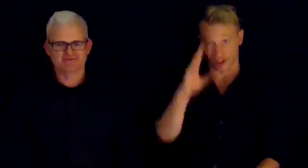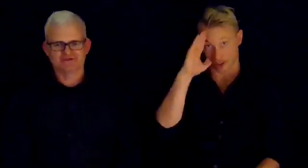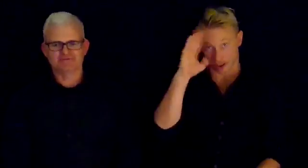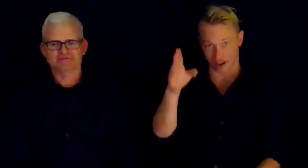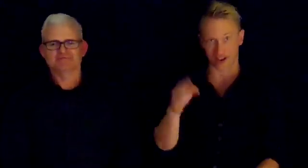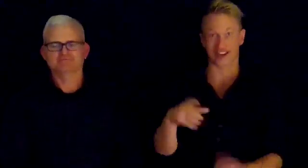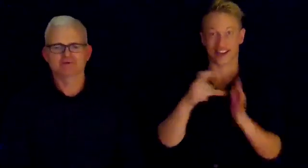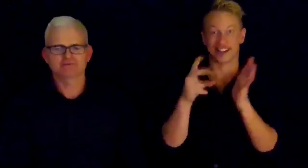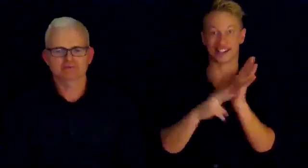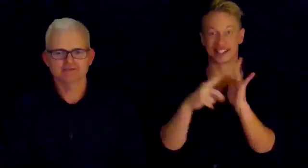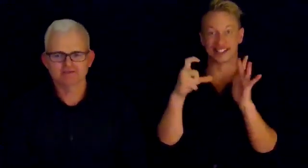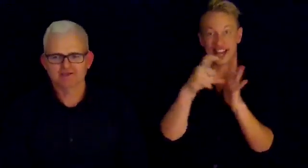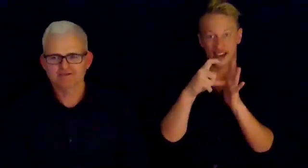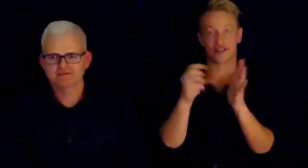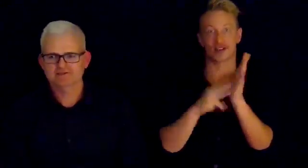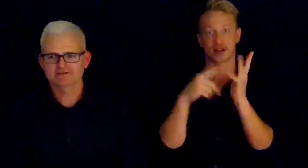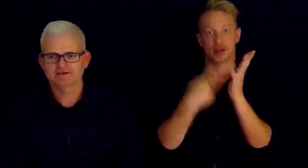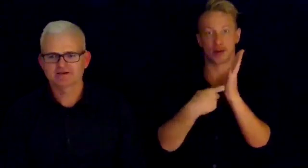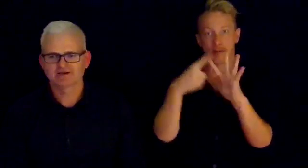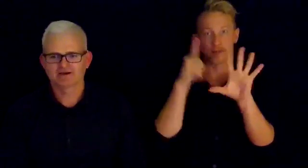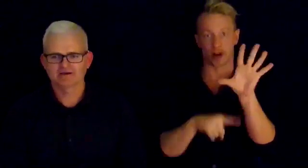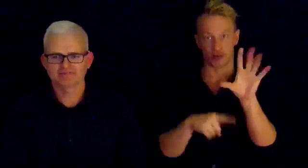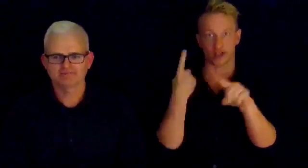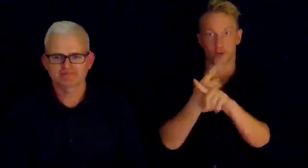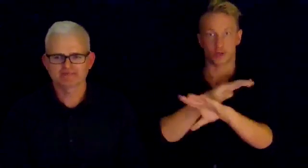Hello, David Murray speaking again.